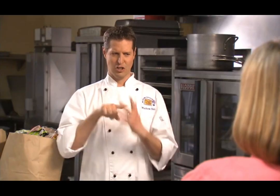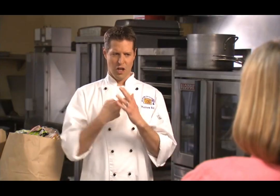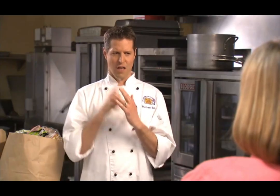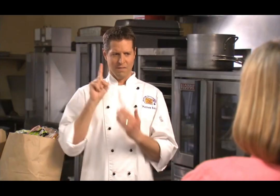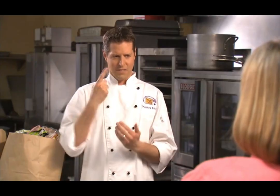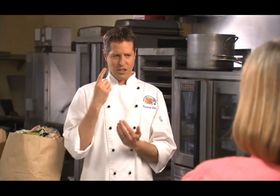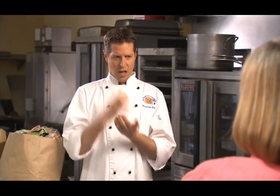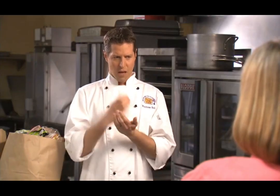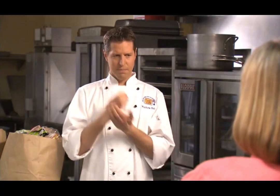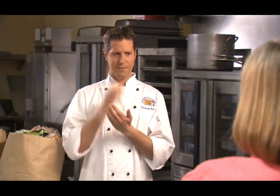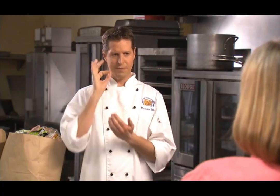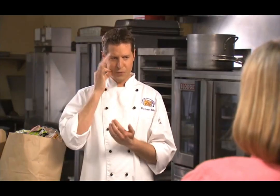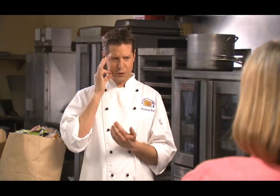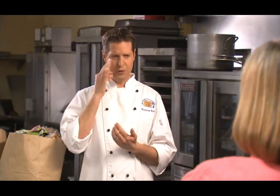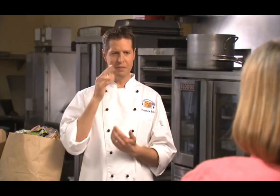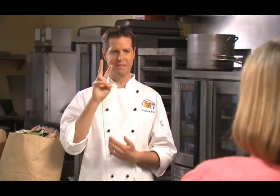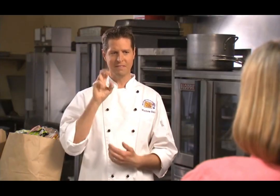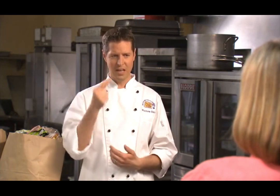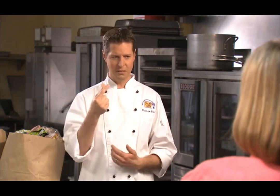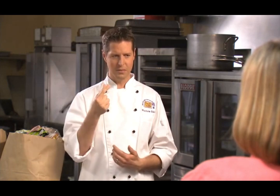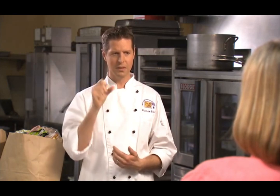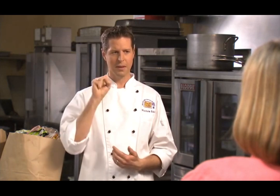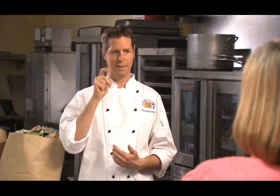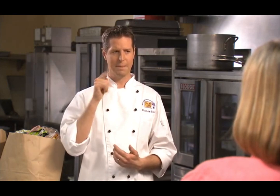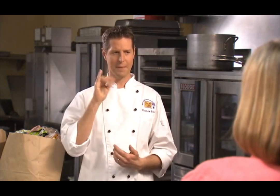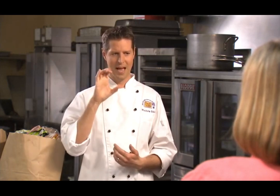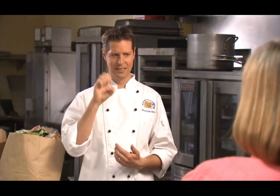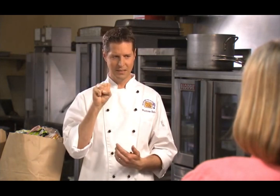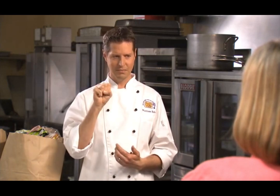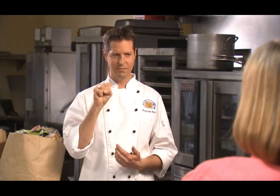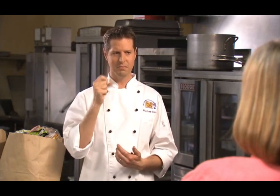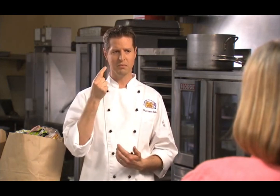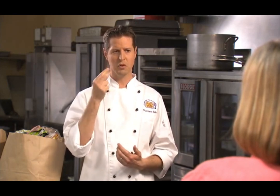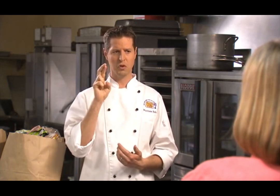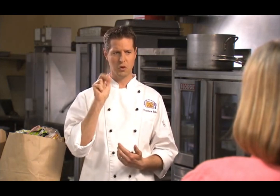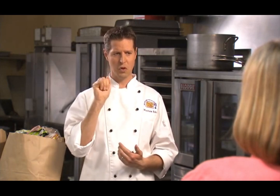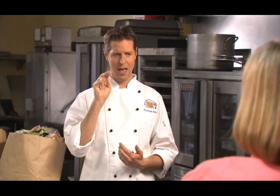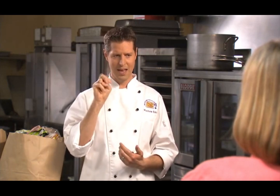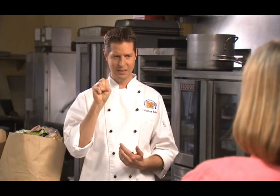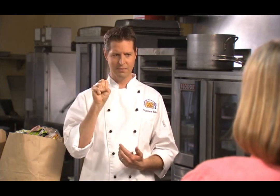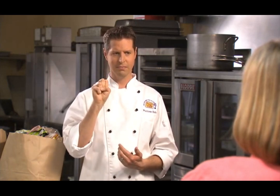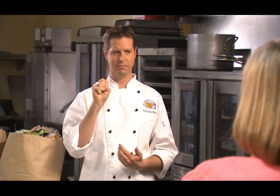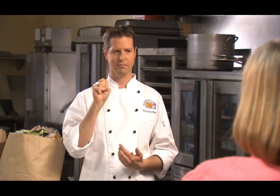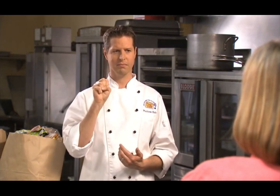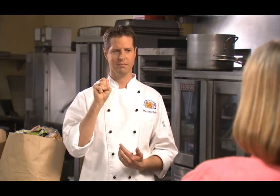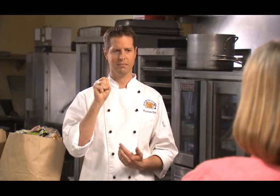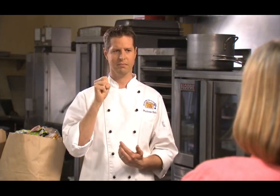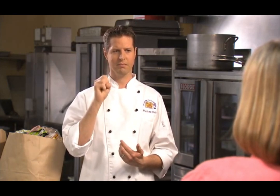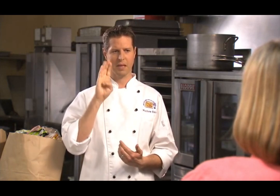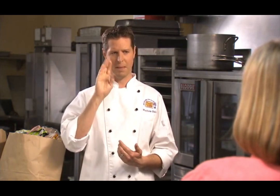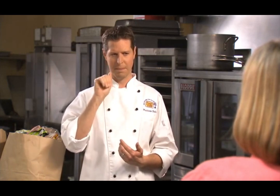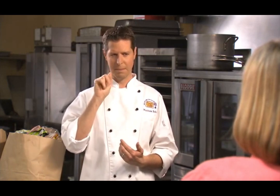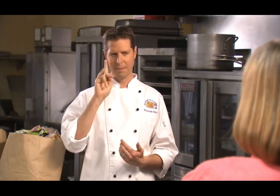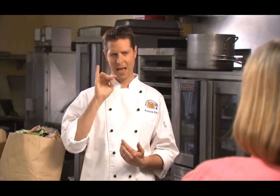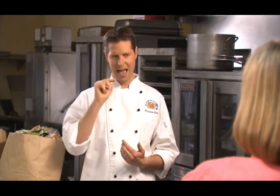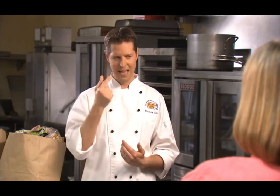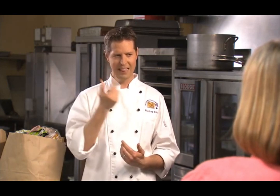I start with the canned fruits and vegetables, spices, grains, and baking